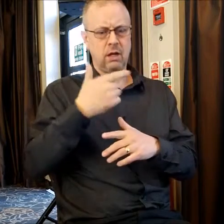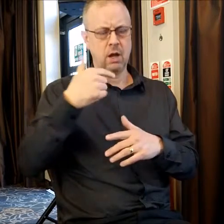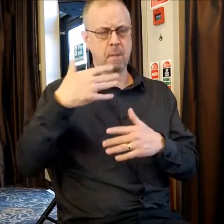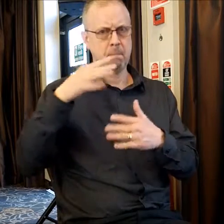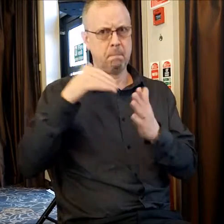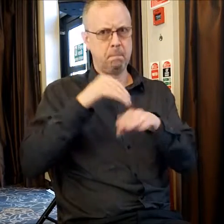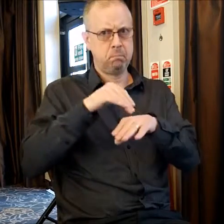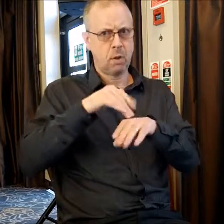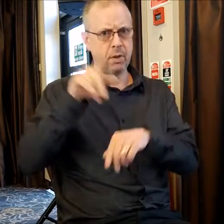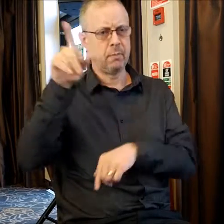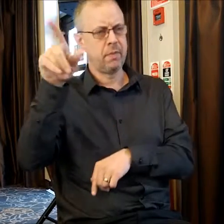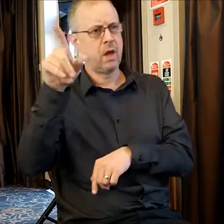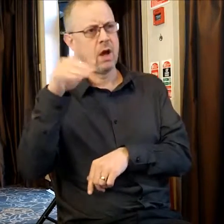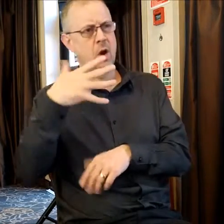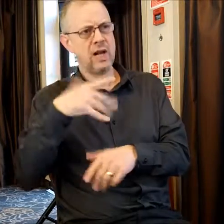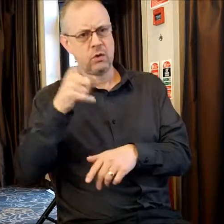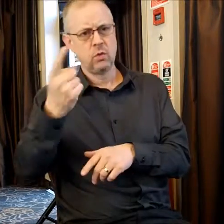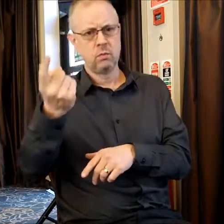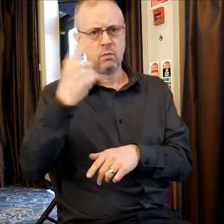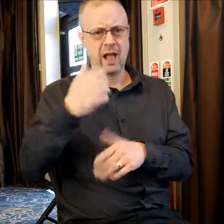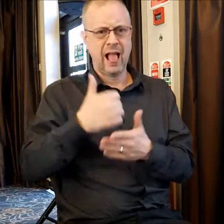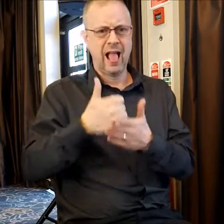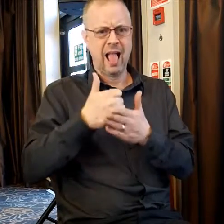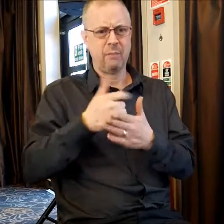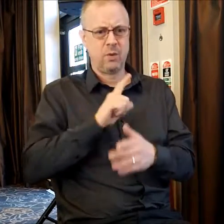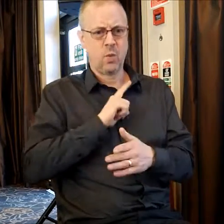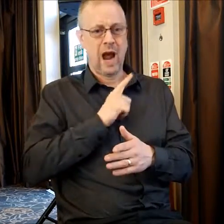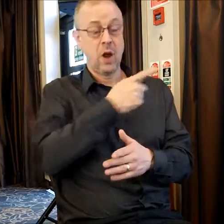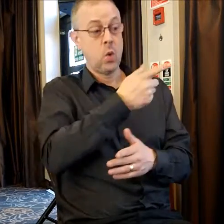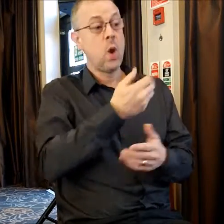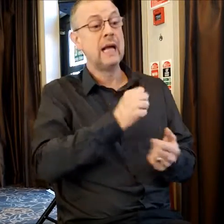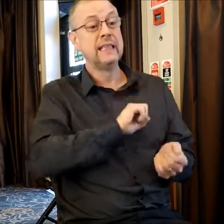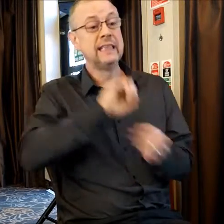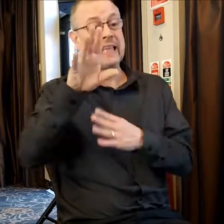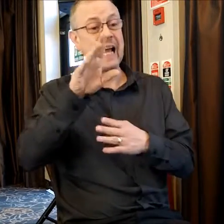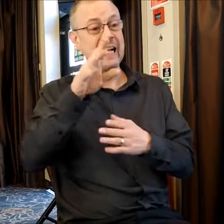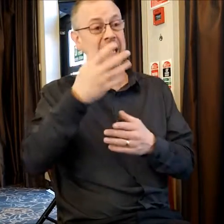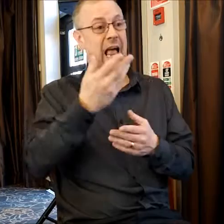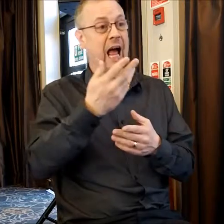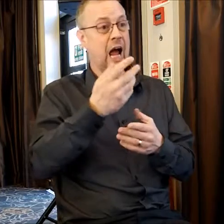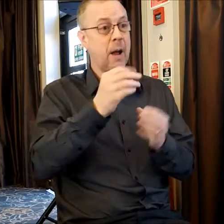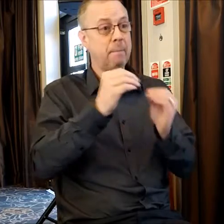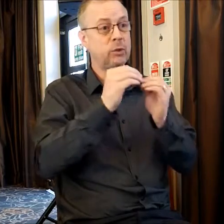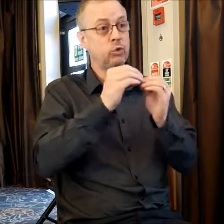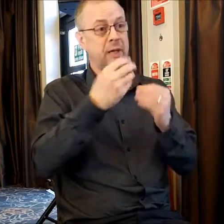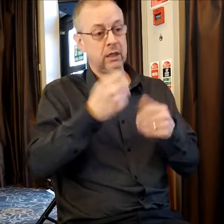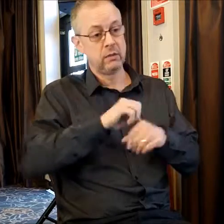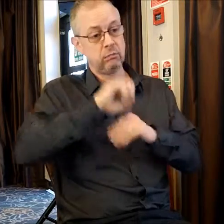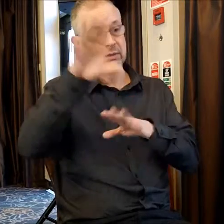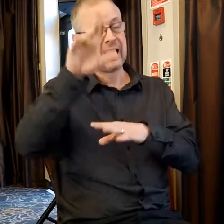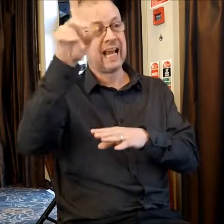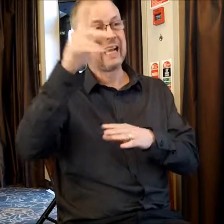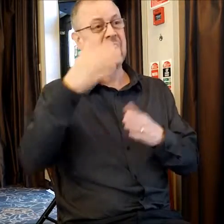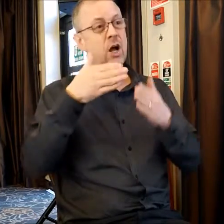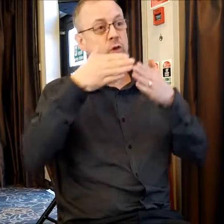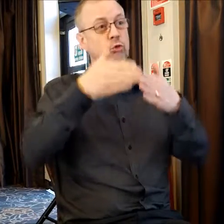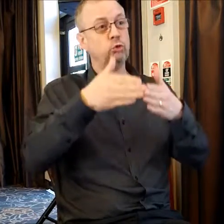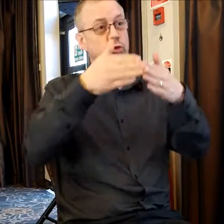your help, and we need you to stop all the product that's on its way, whether it's set off or it's halfway there or it's almost there, turn it